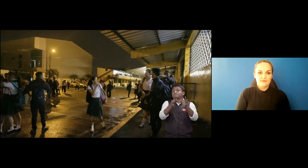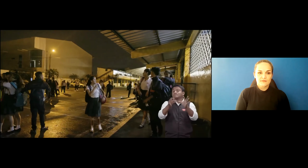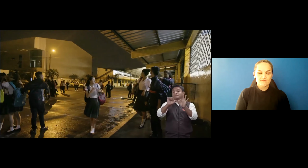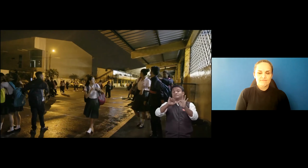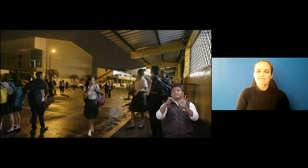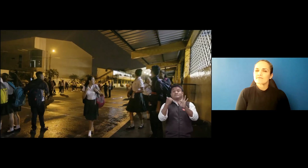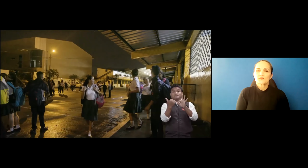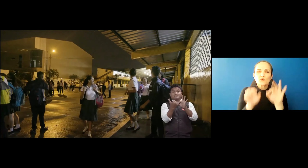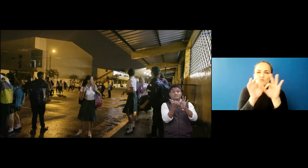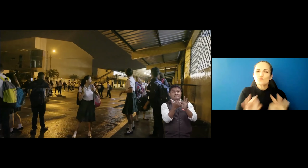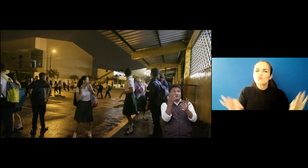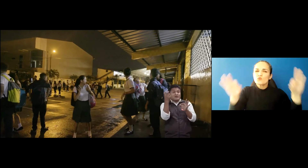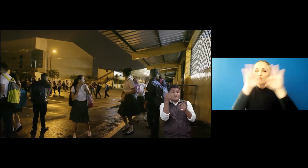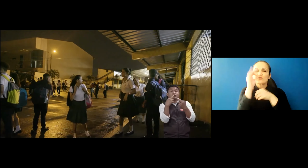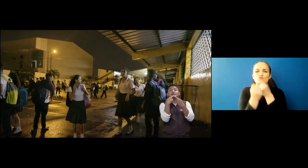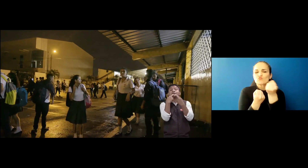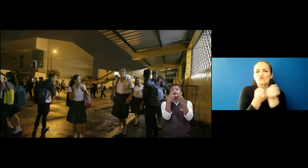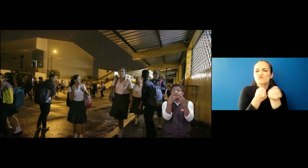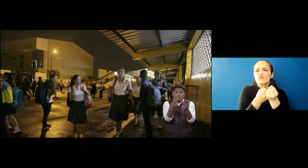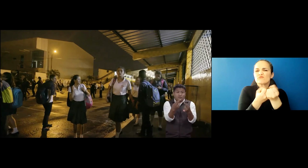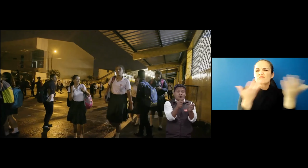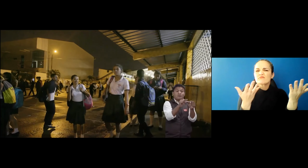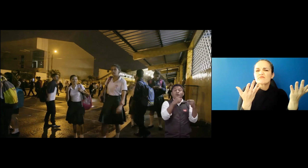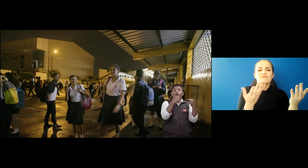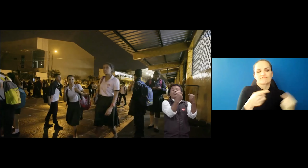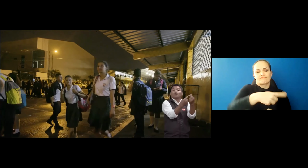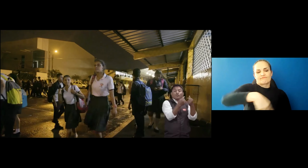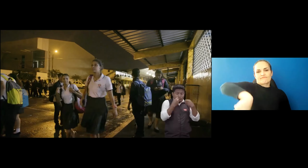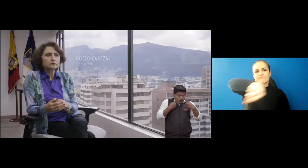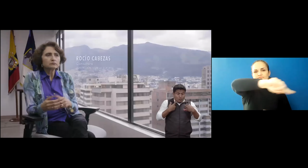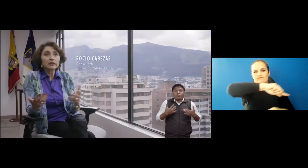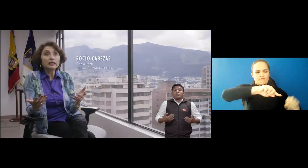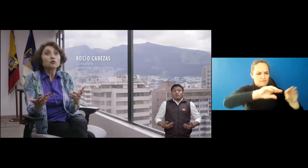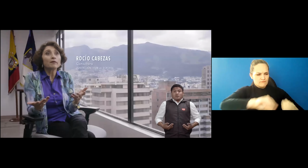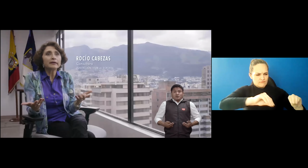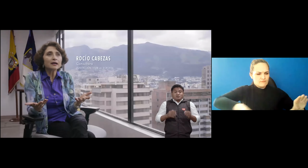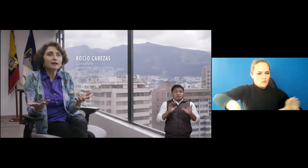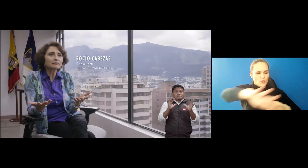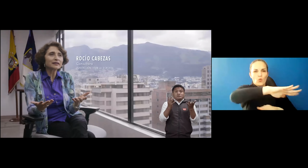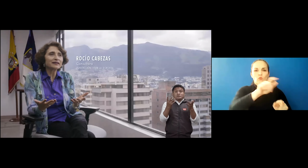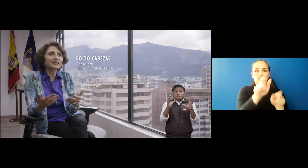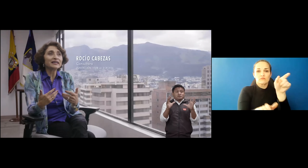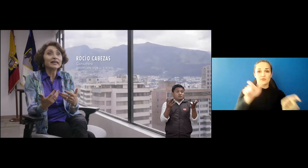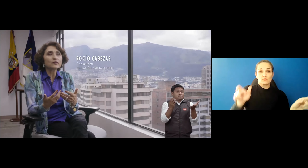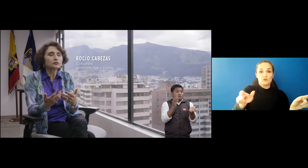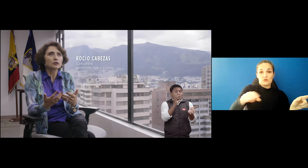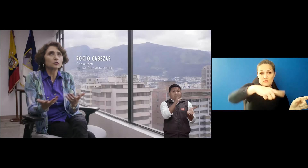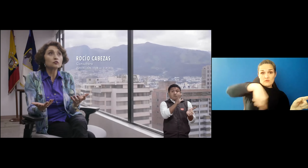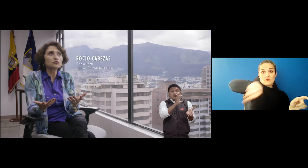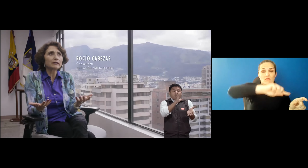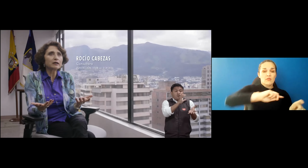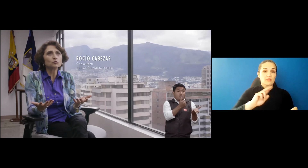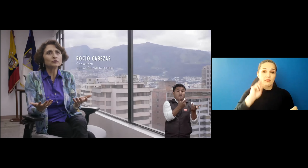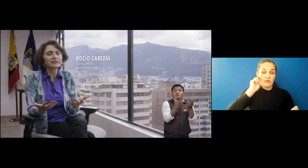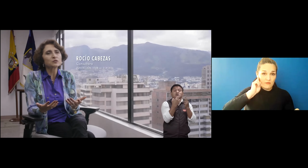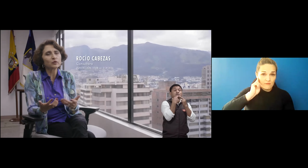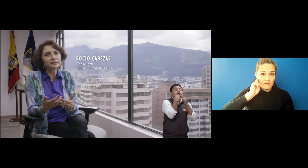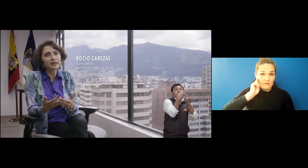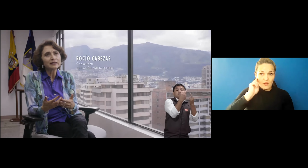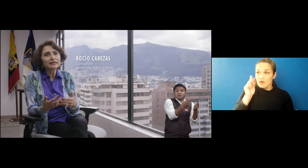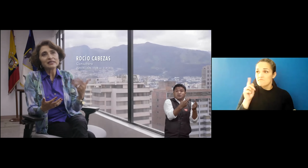The main contribution that Fe y Alegría provides is to create a response for a human